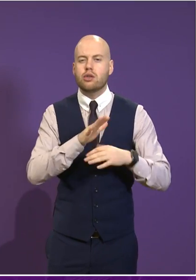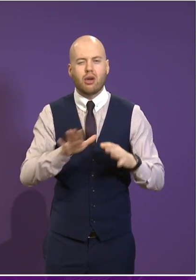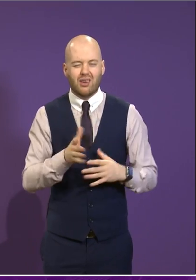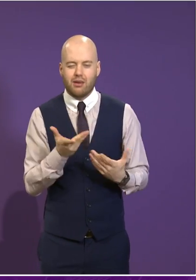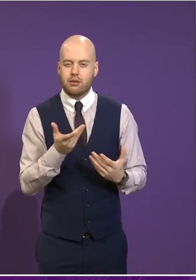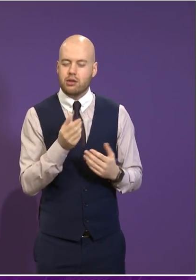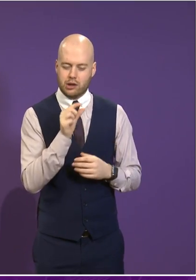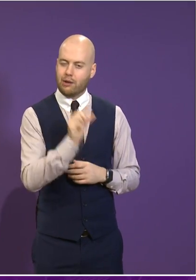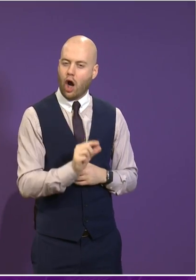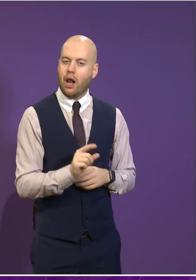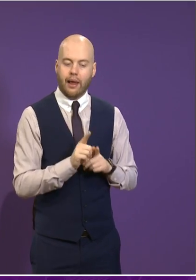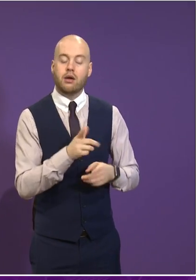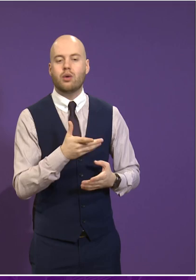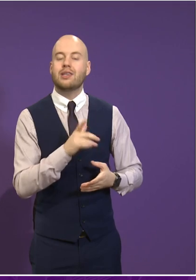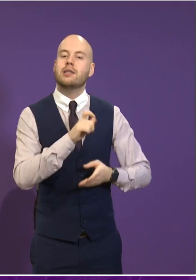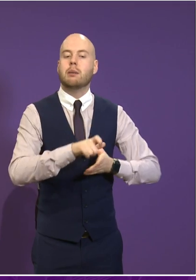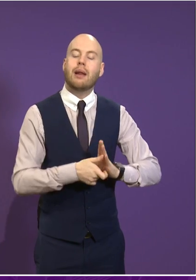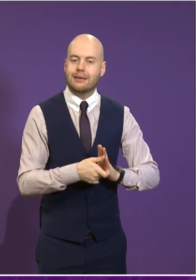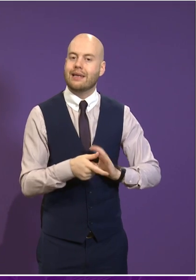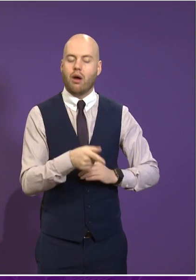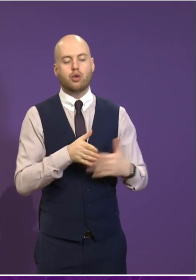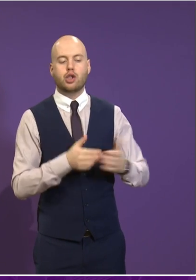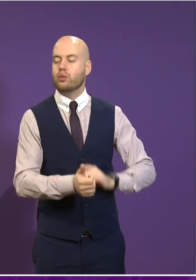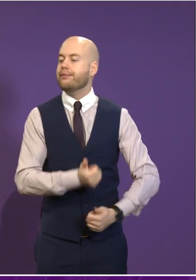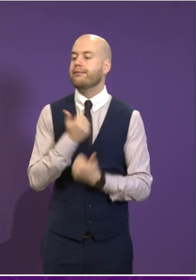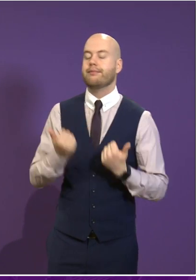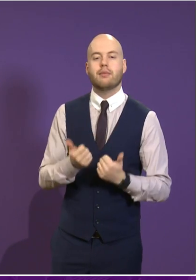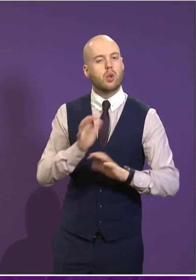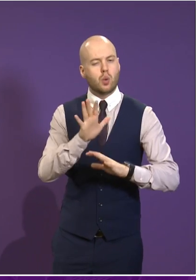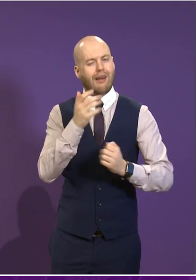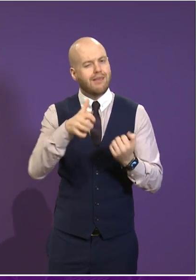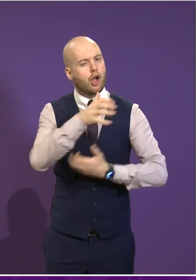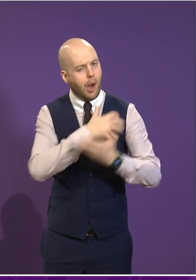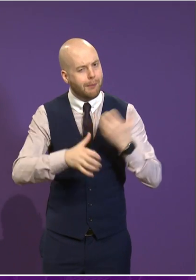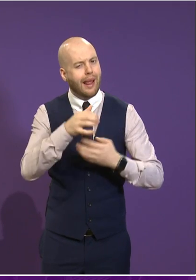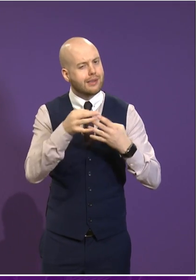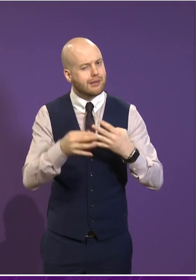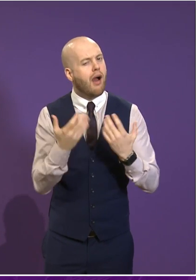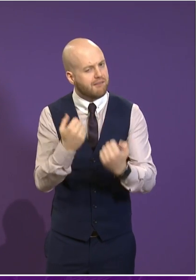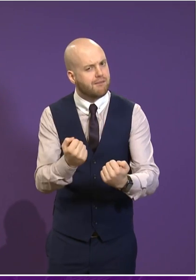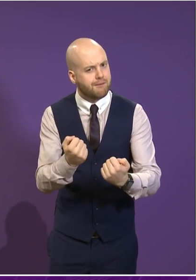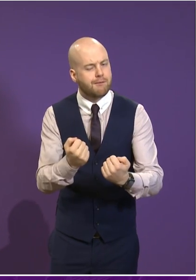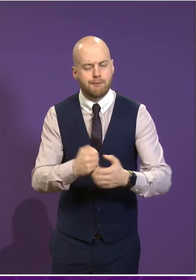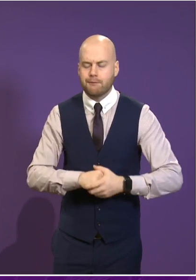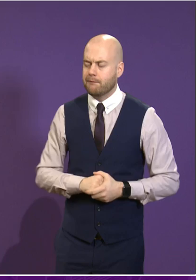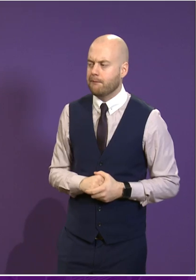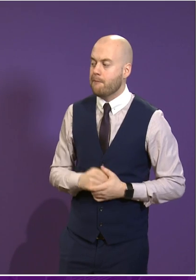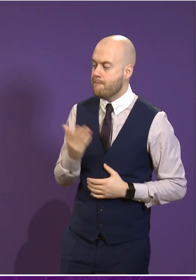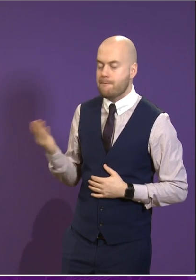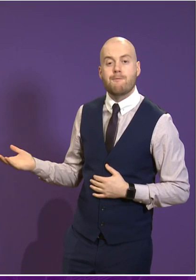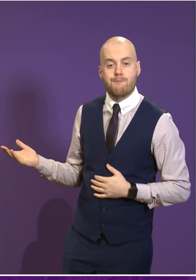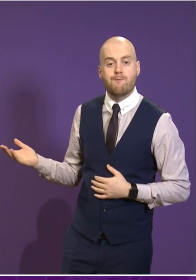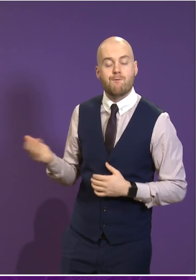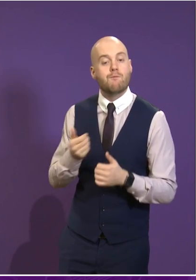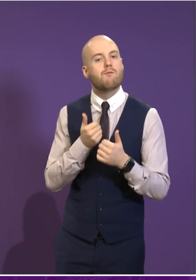softer aspects of disabilities, it's maybe some of the more complex aspects as well, John. Okay. Now, outcome agreements